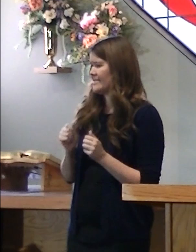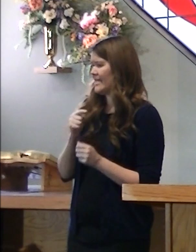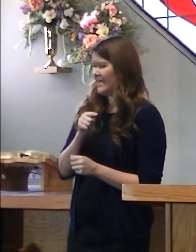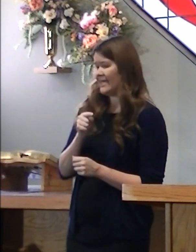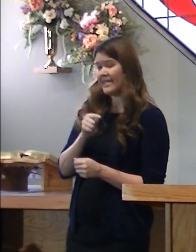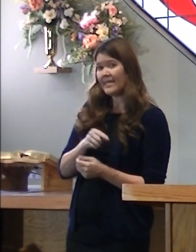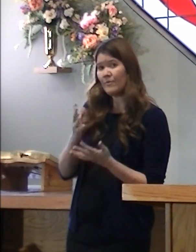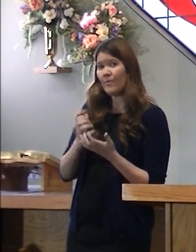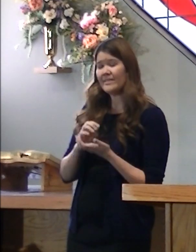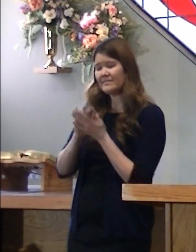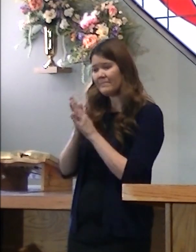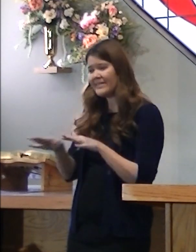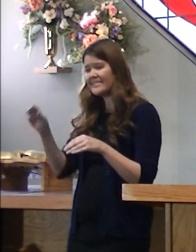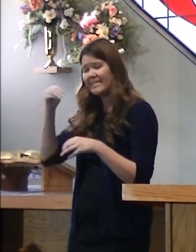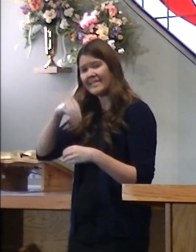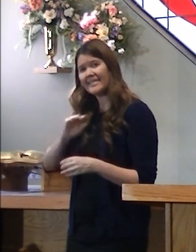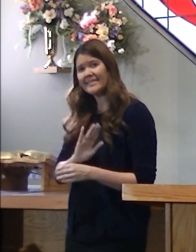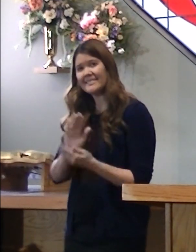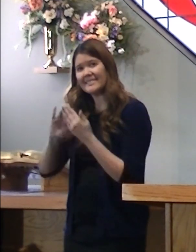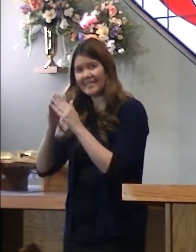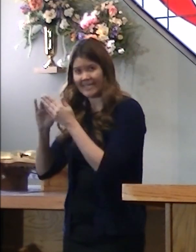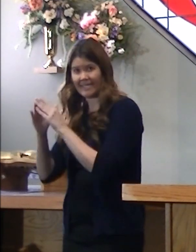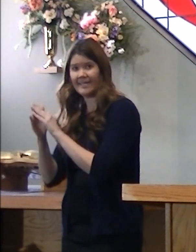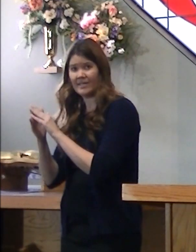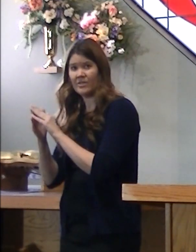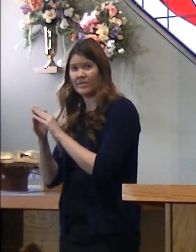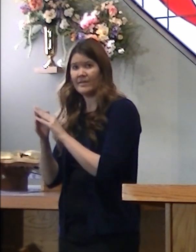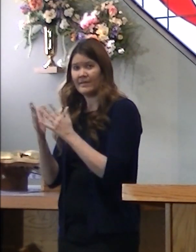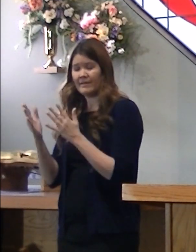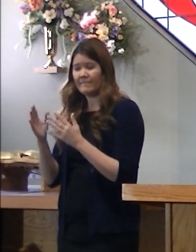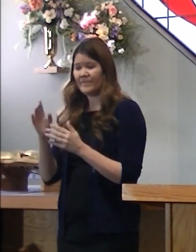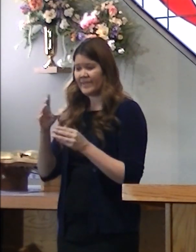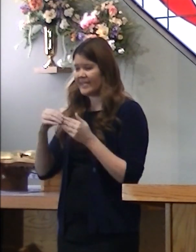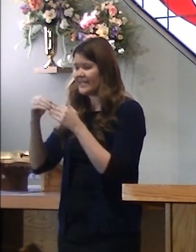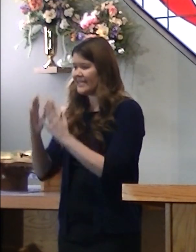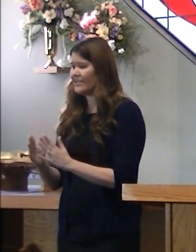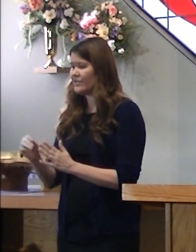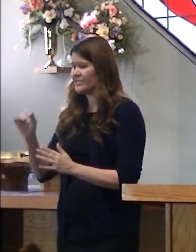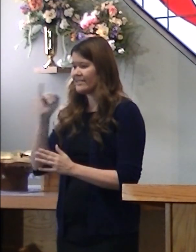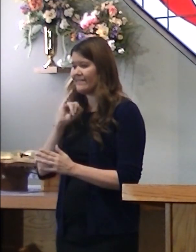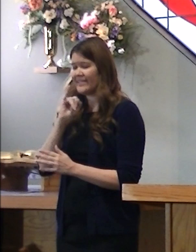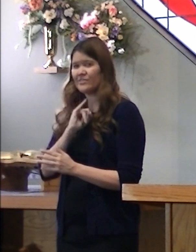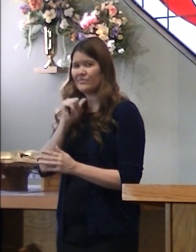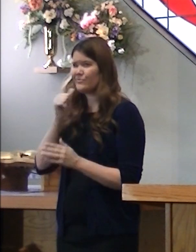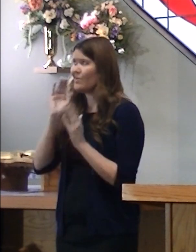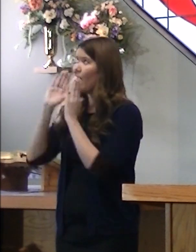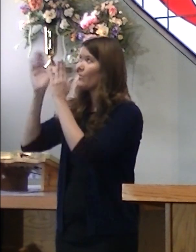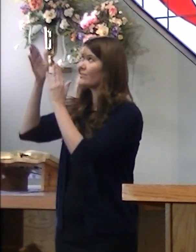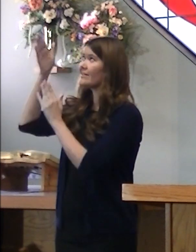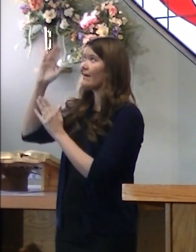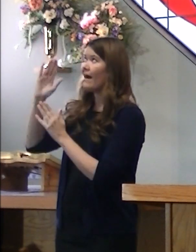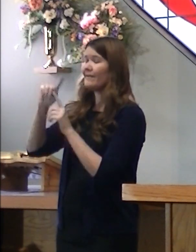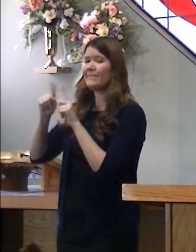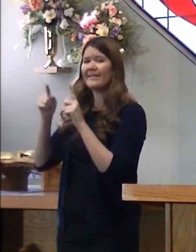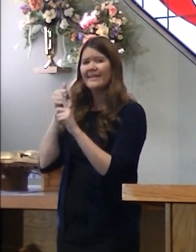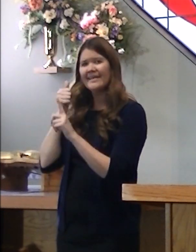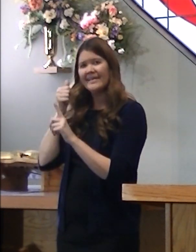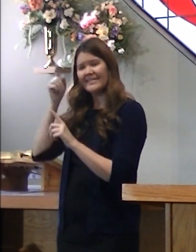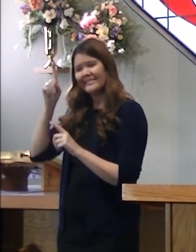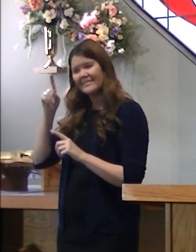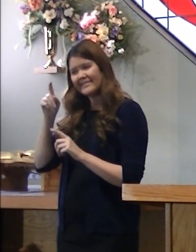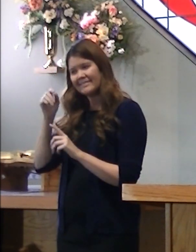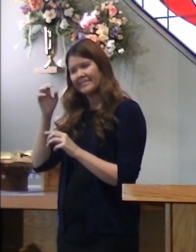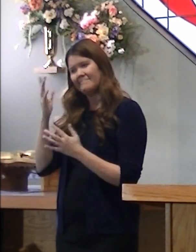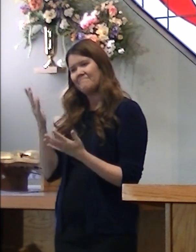that there will be peace in the city. The leaders of Israel no longer look to God, but they're depending on their